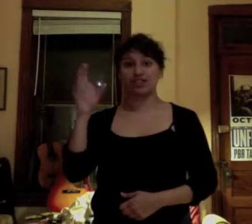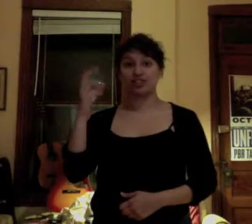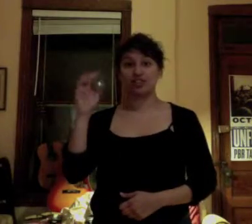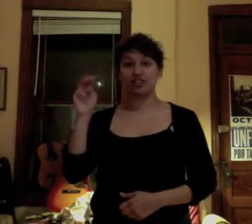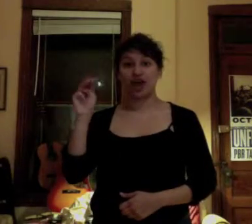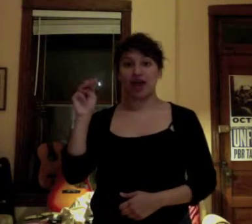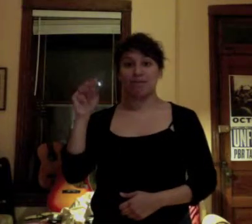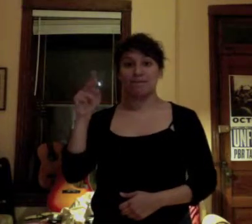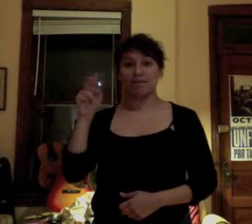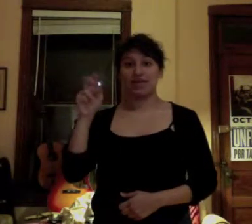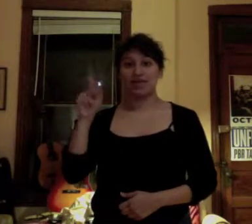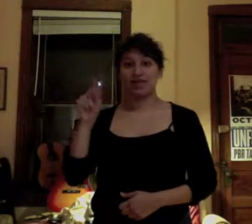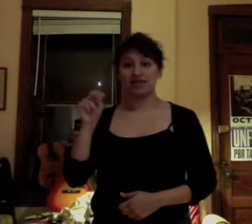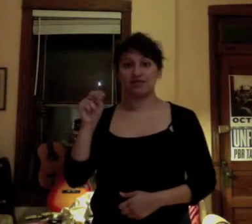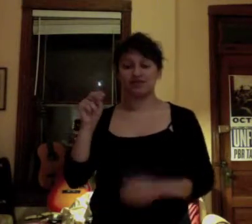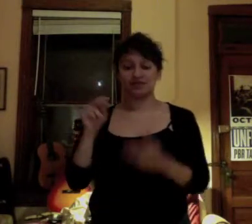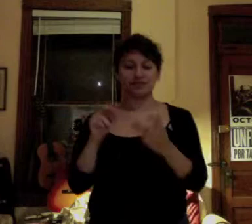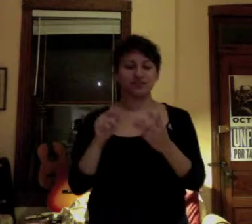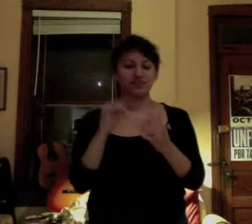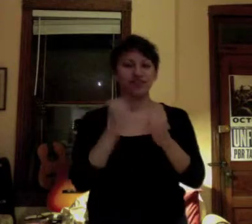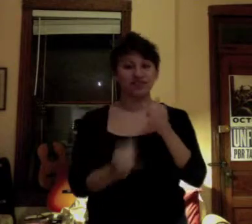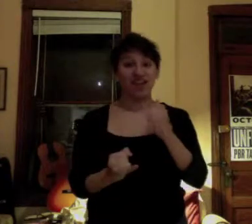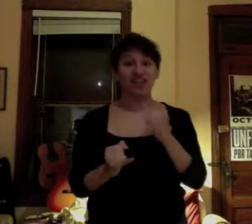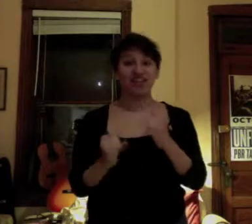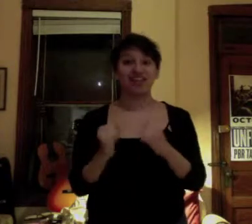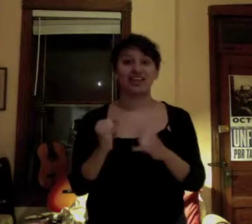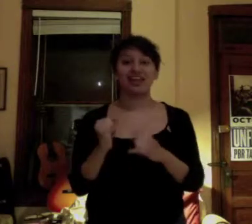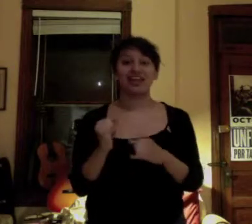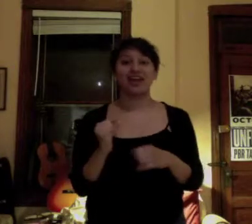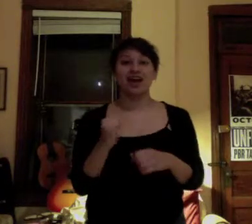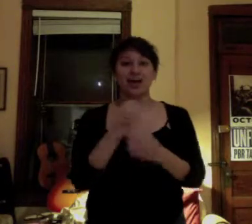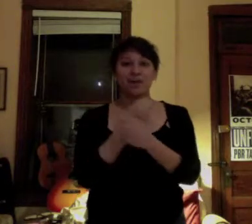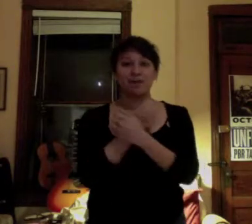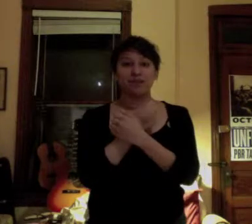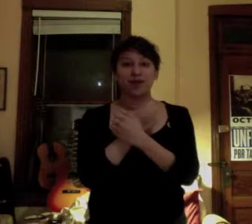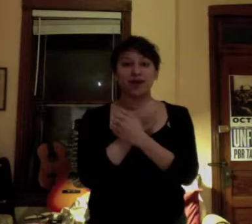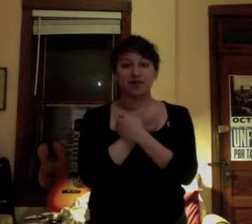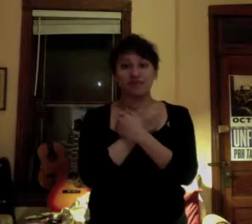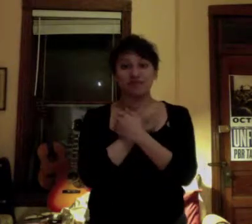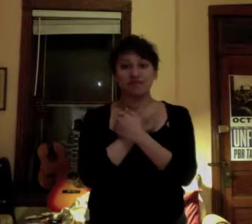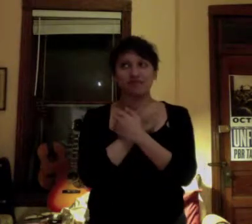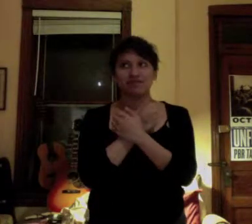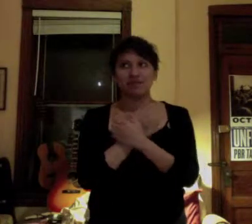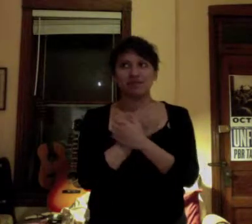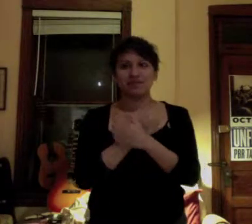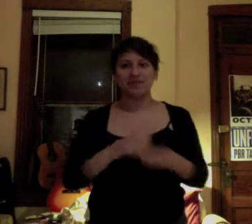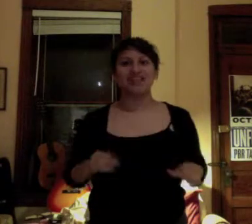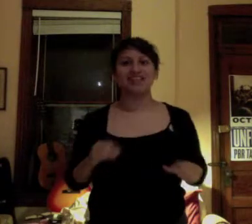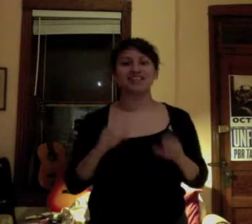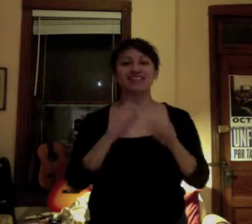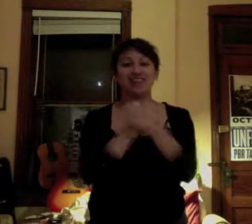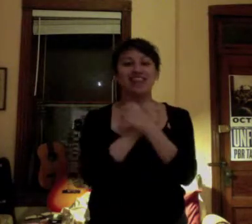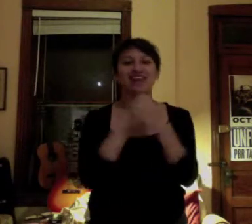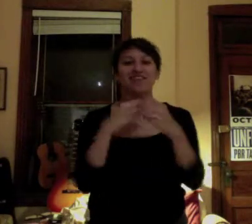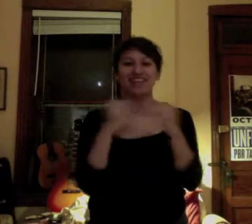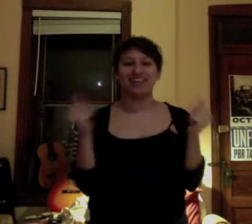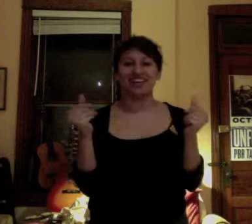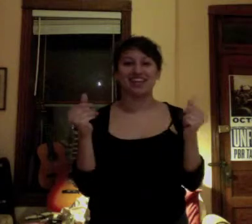S. Siegel. I'd like to begin by telling you a story. There once were 3 brick masons working together on